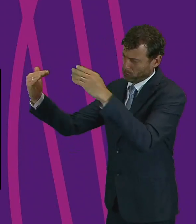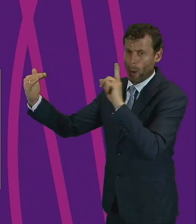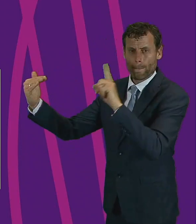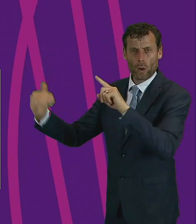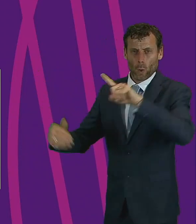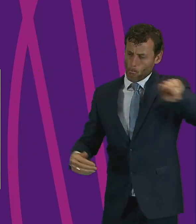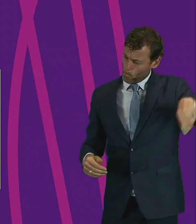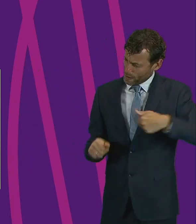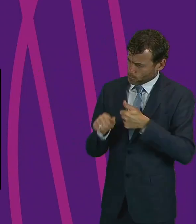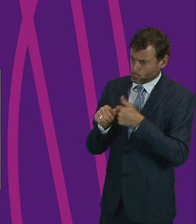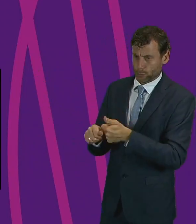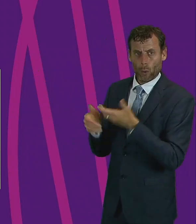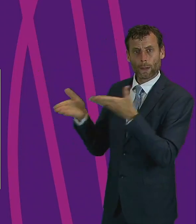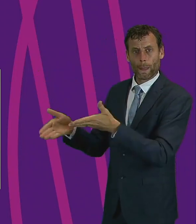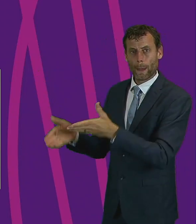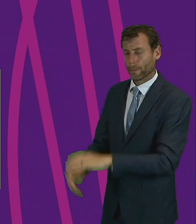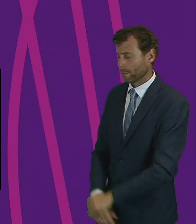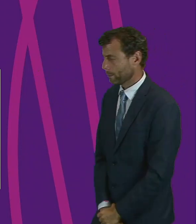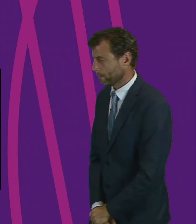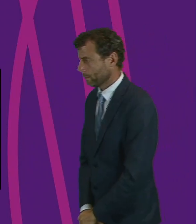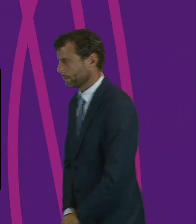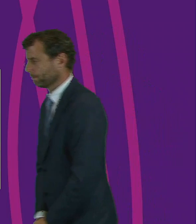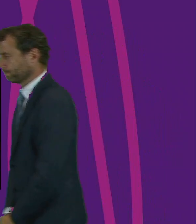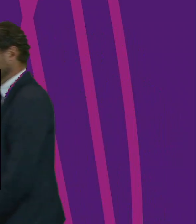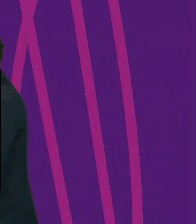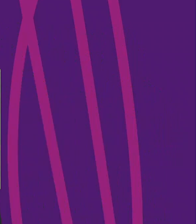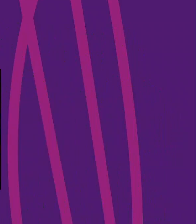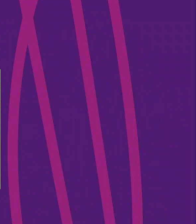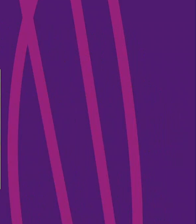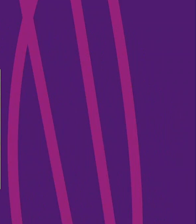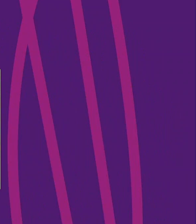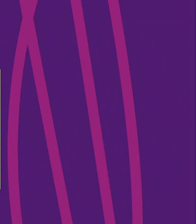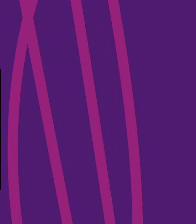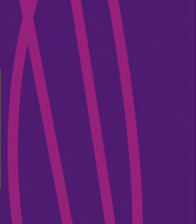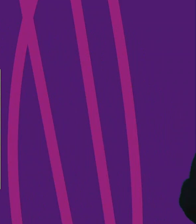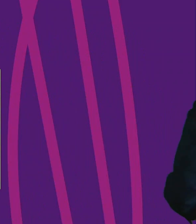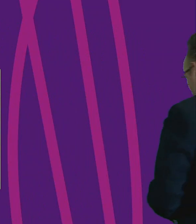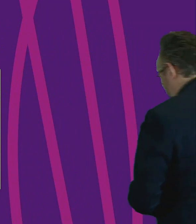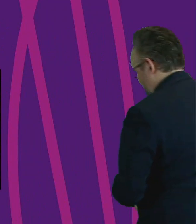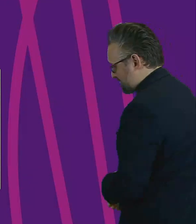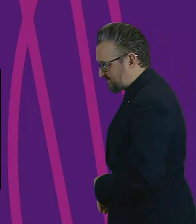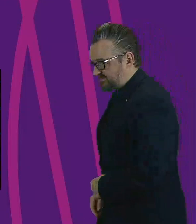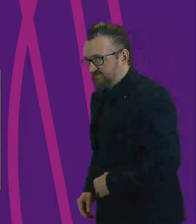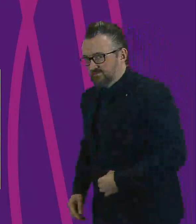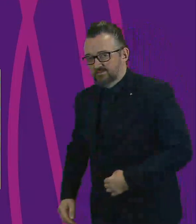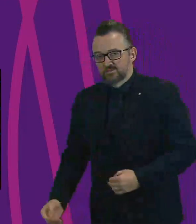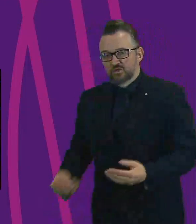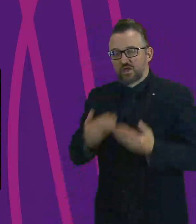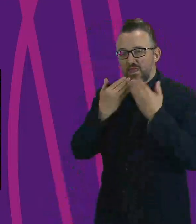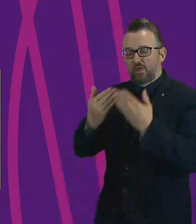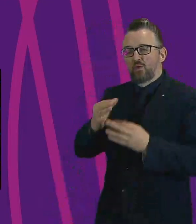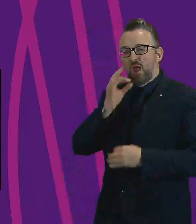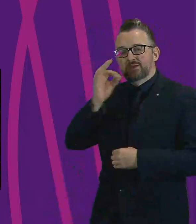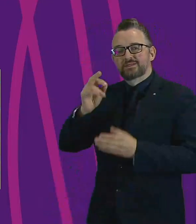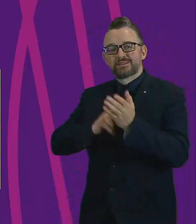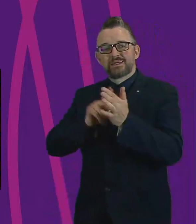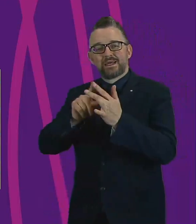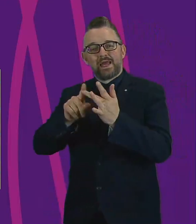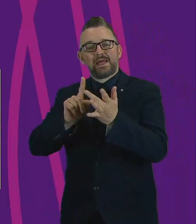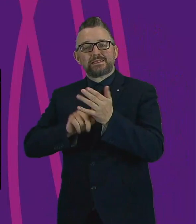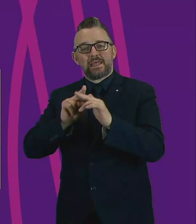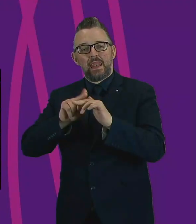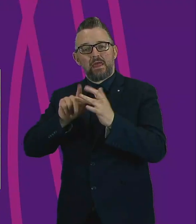give them that support they need. Thank you very much. I now call Neil Findlay to be followed by Sandra